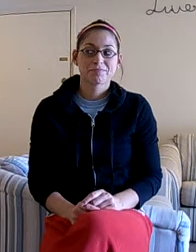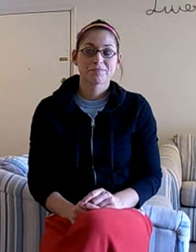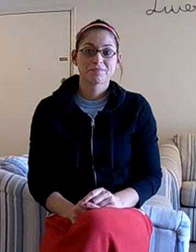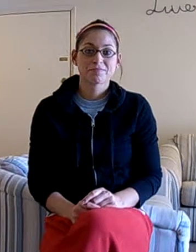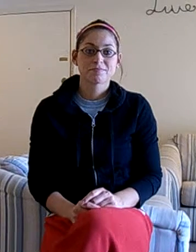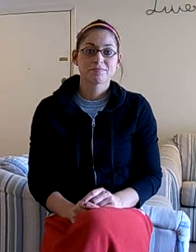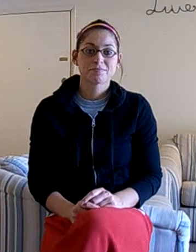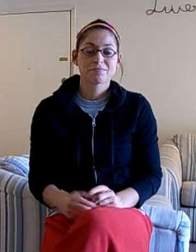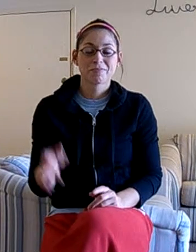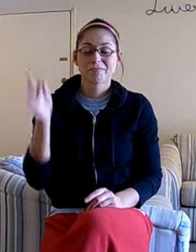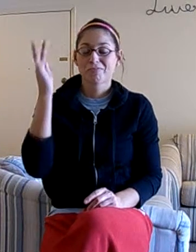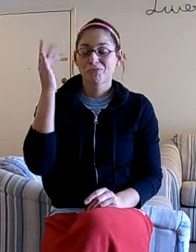Why?